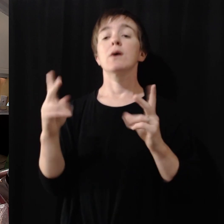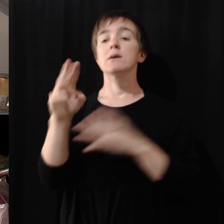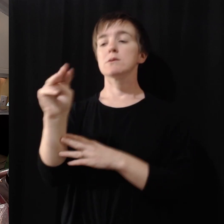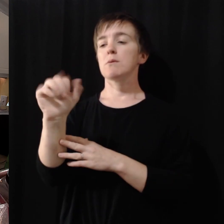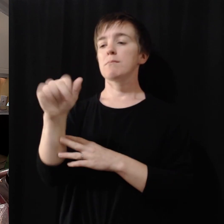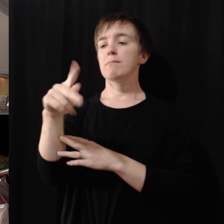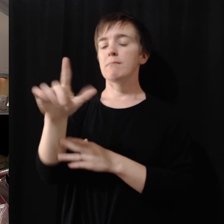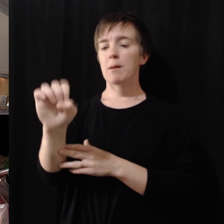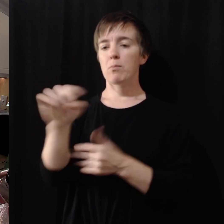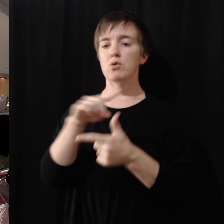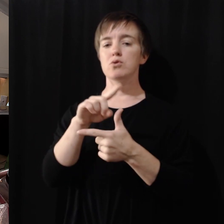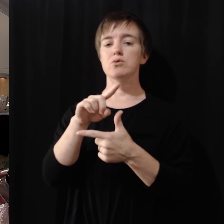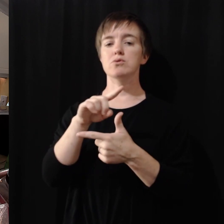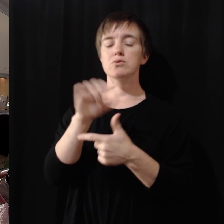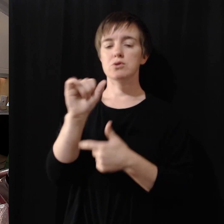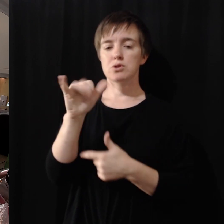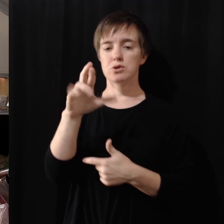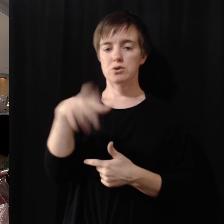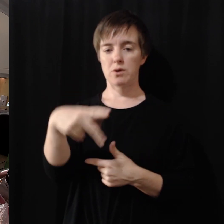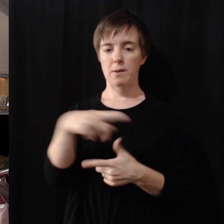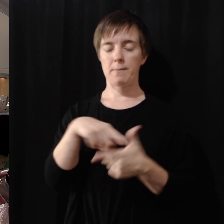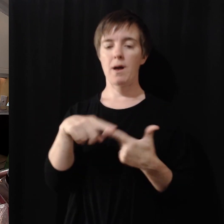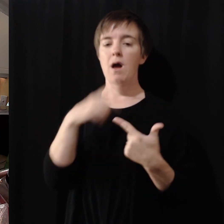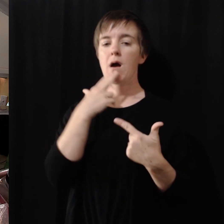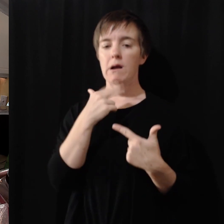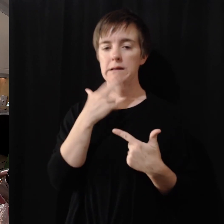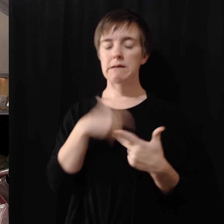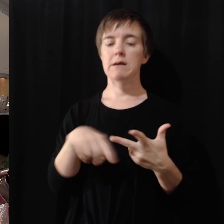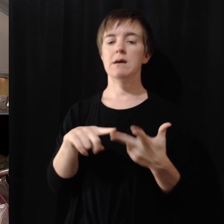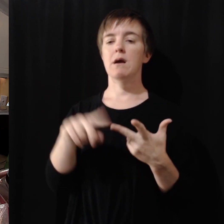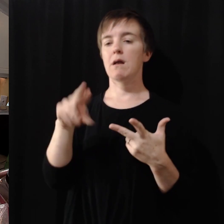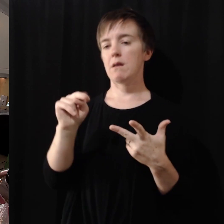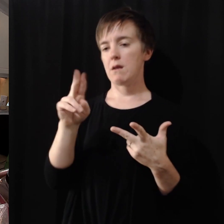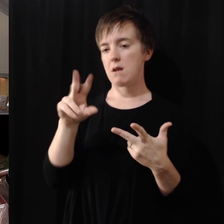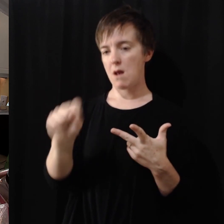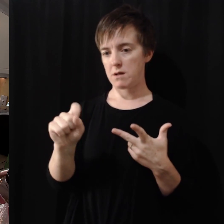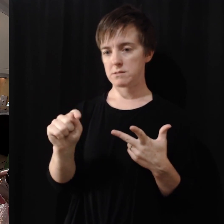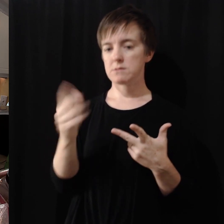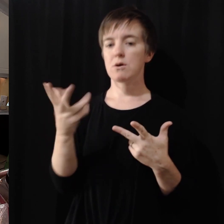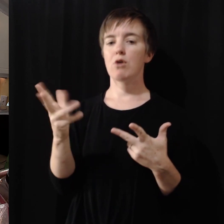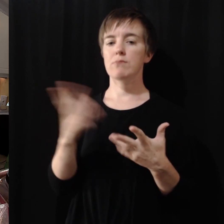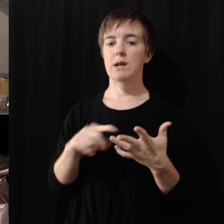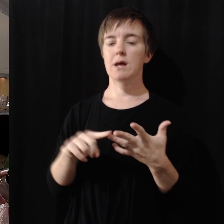Okay, maple syrup, honey, we did the nuts already. We need the oil.